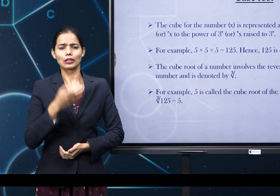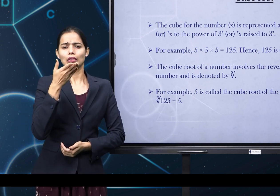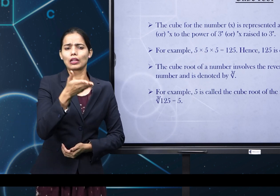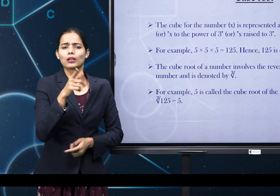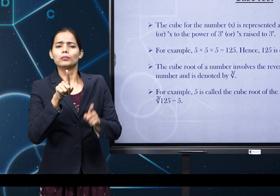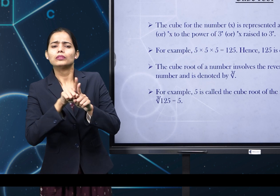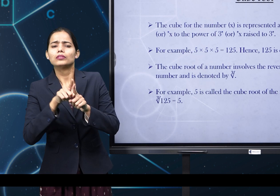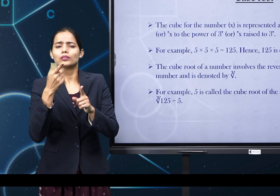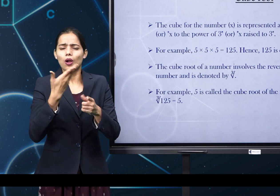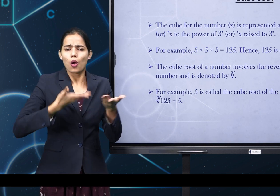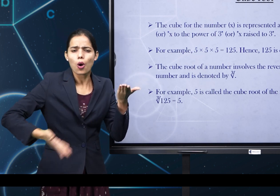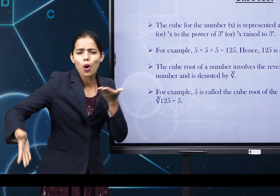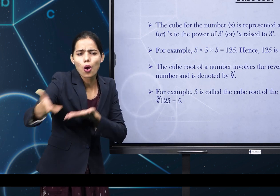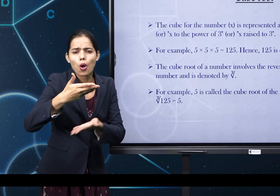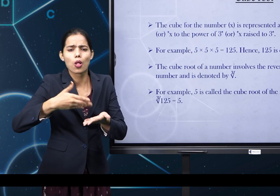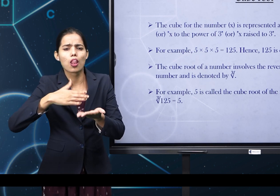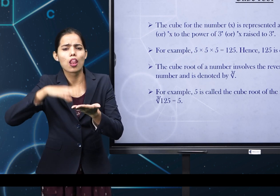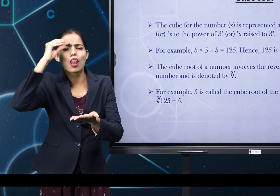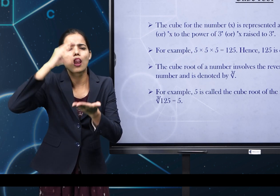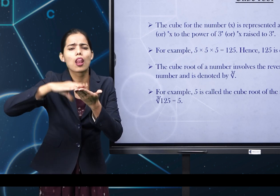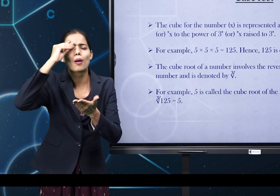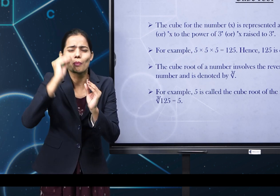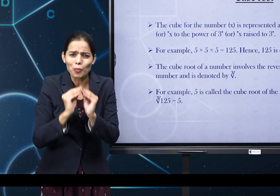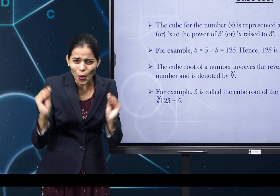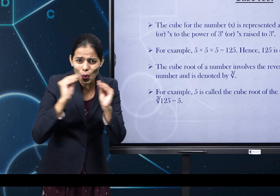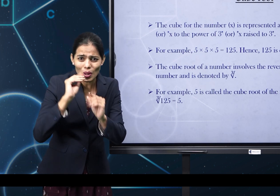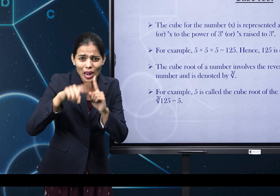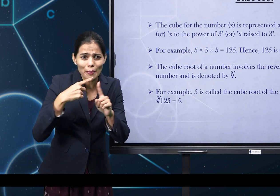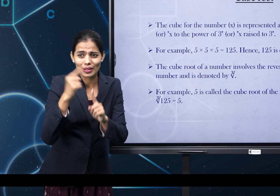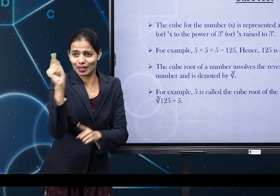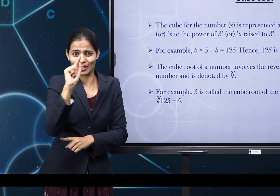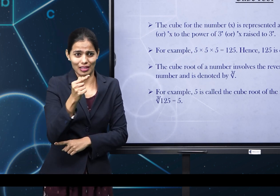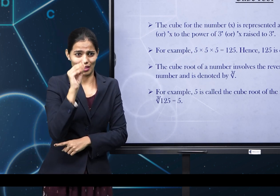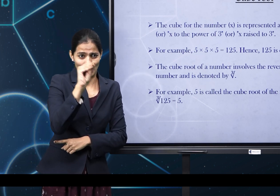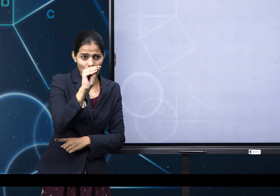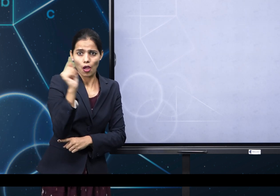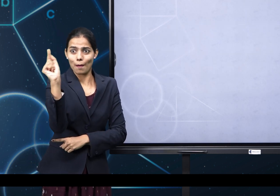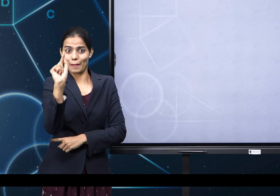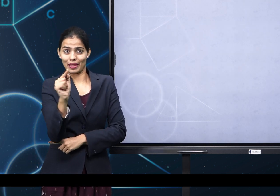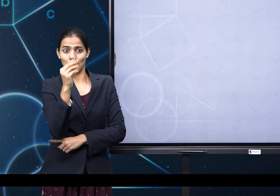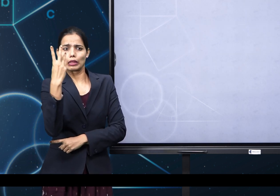On this page, we will learn more about the cubes and cube root of a number.